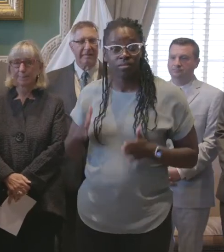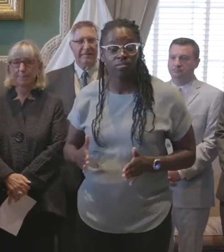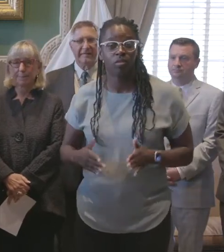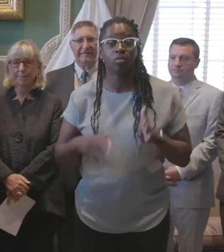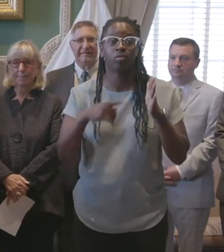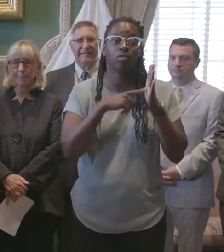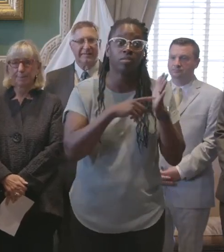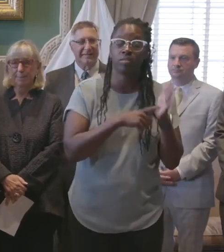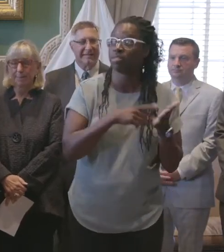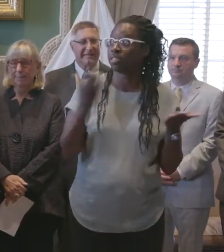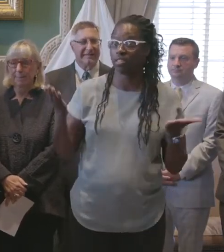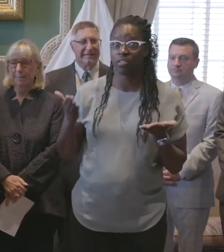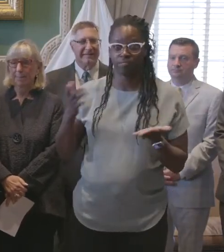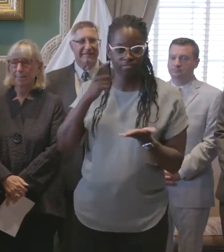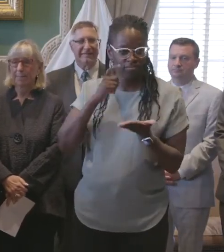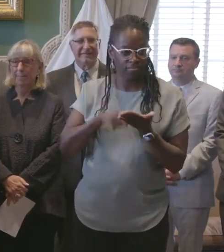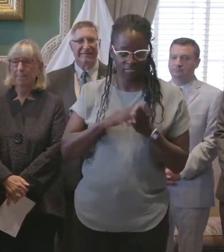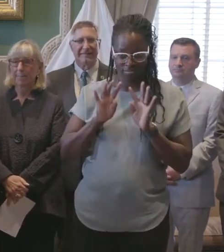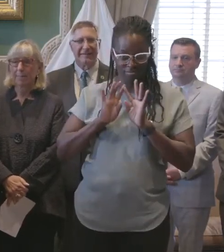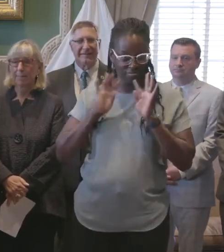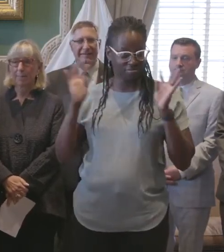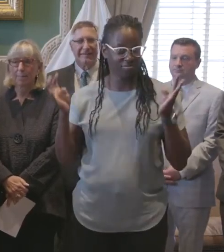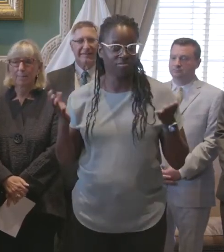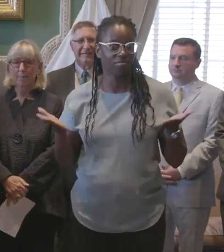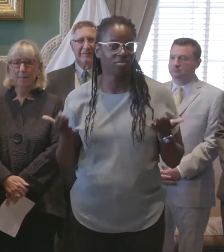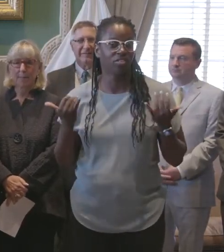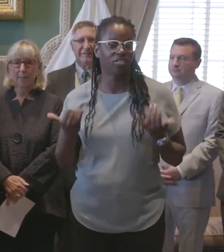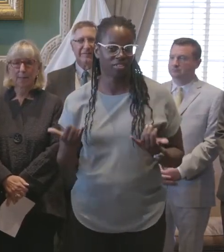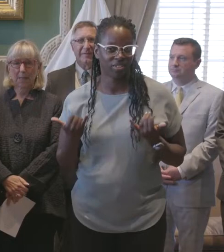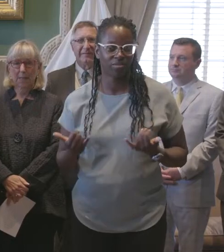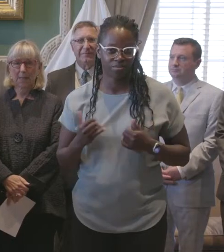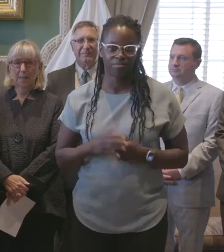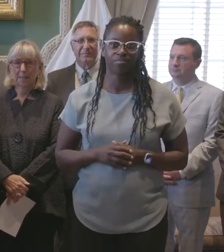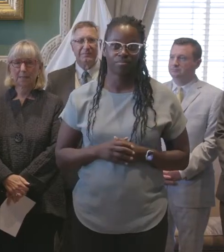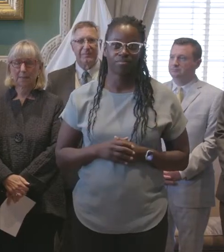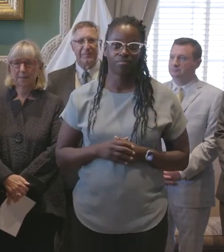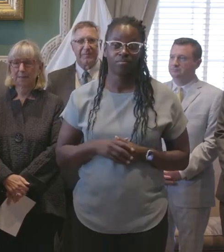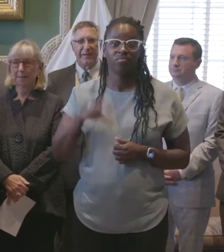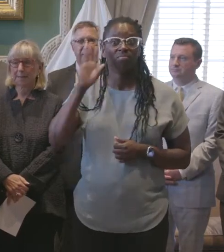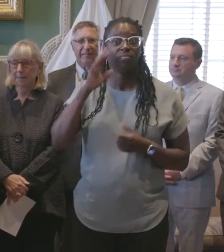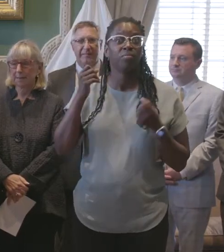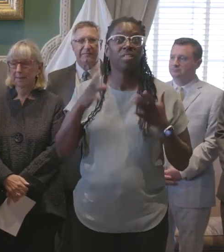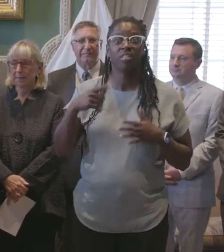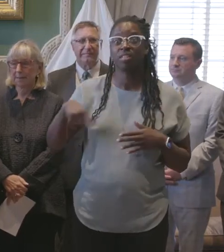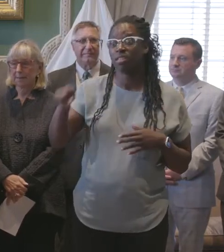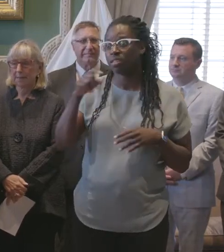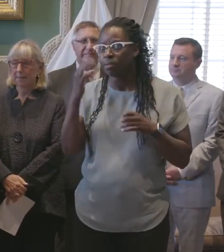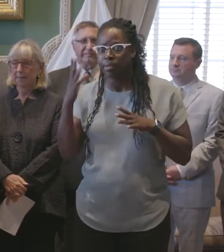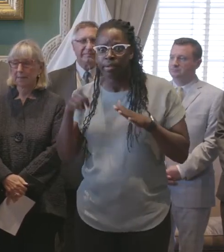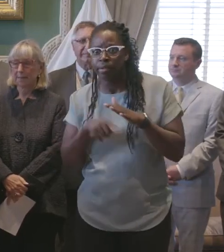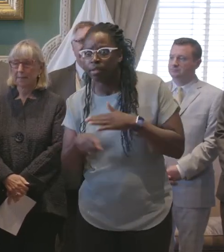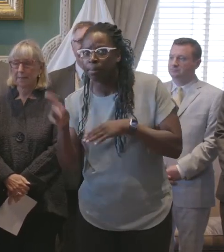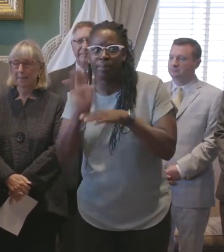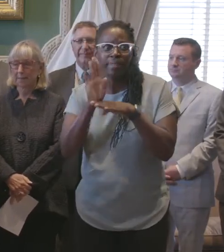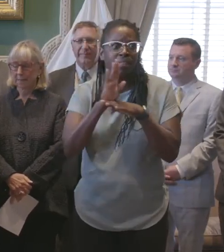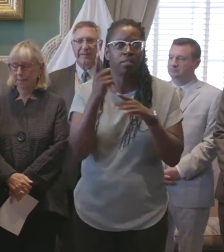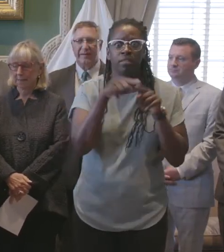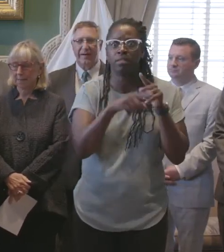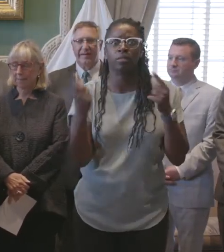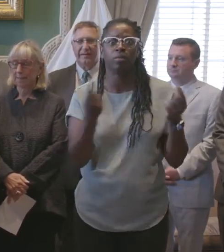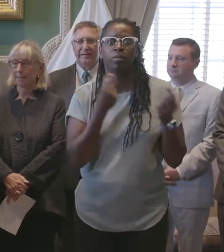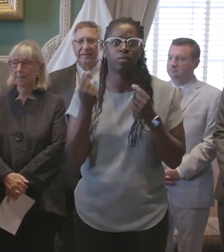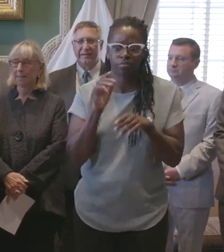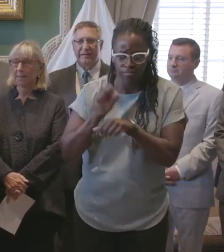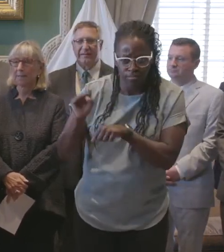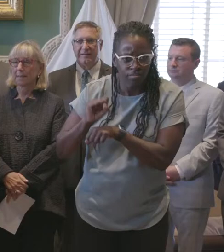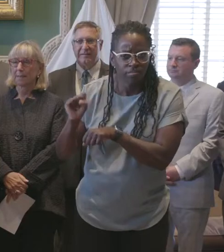Vitolo, among others. And I know that many are still in the midst of a lot of work right now. So really, really grateful to the House